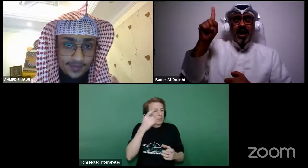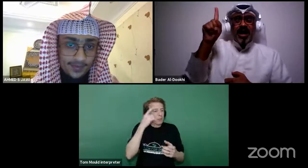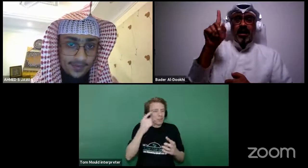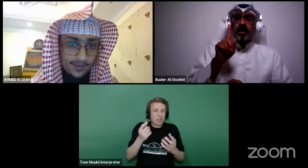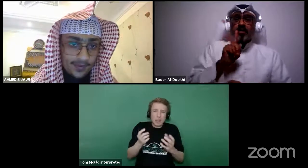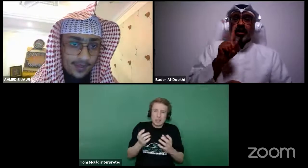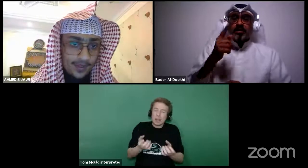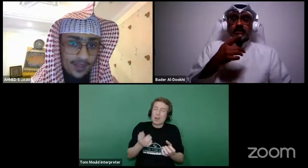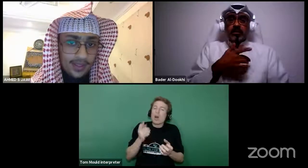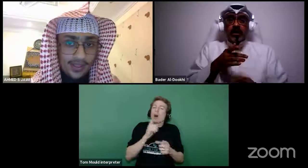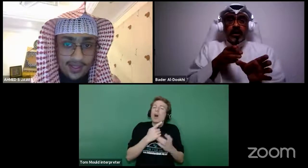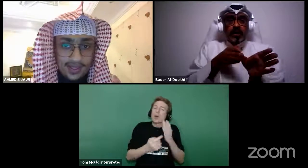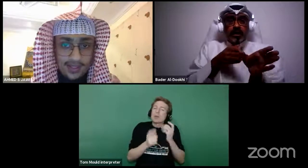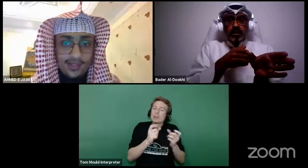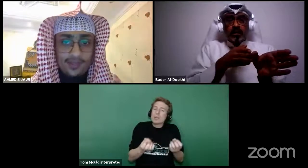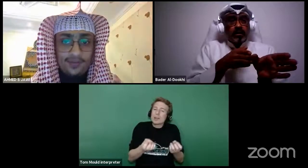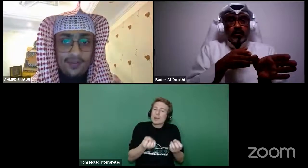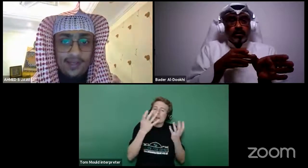disbelieve."